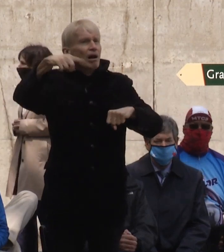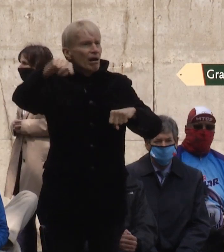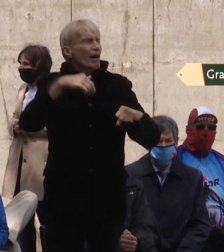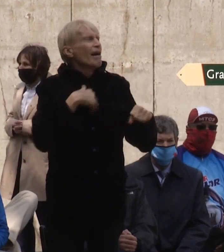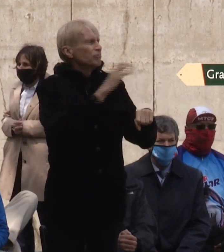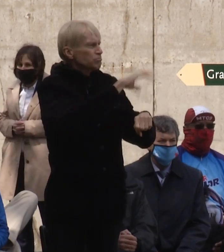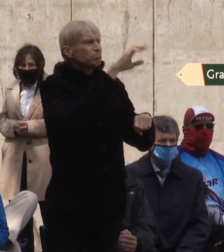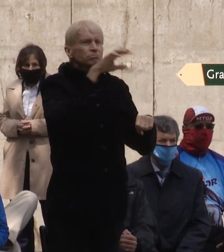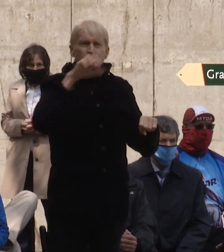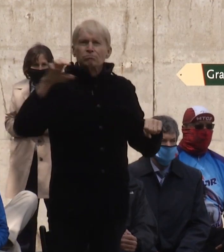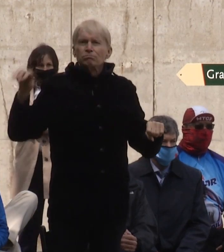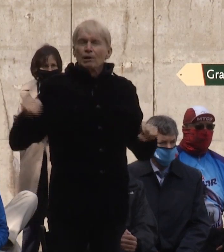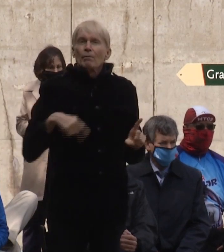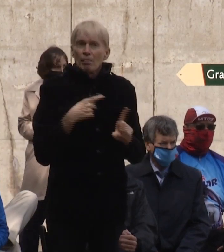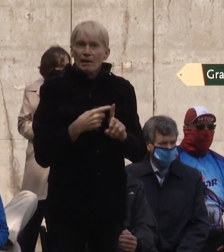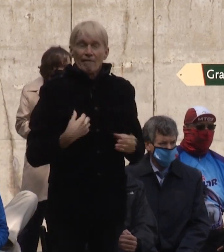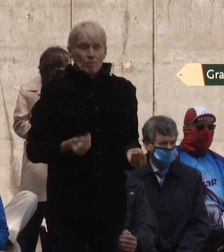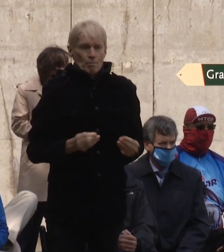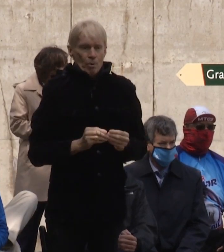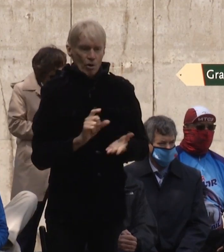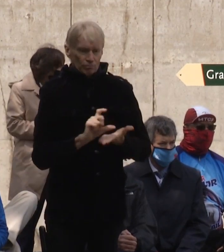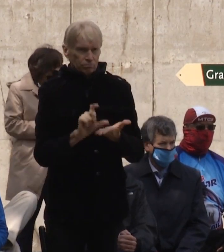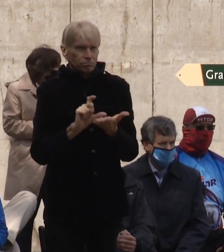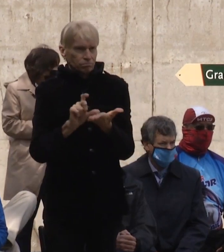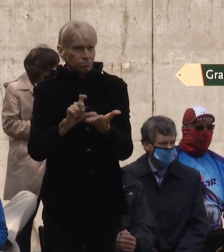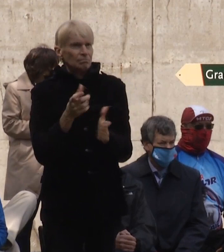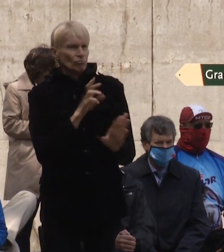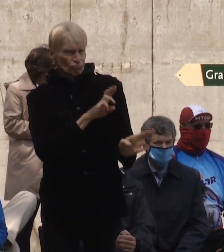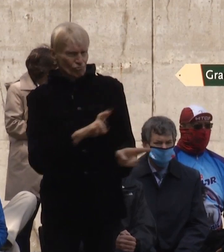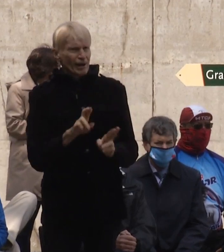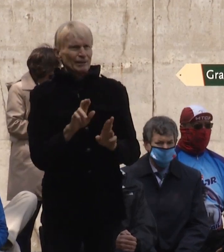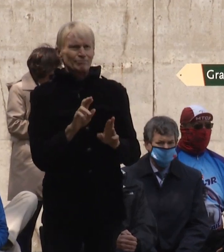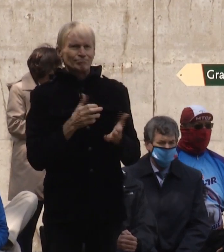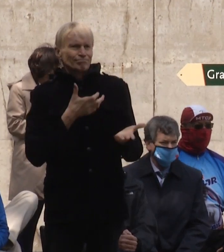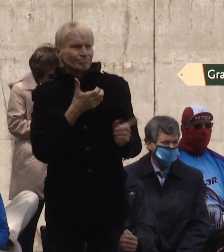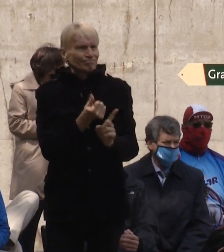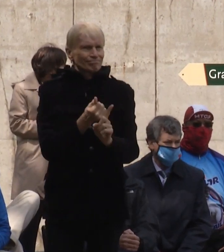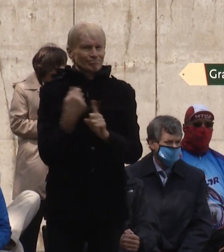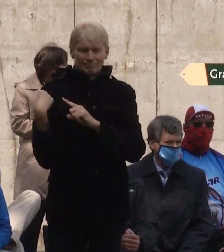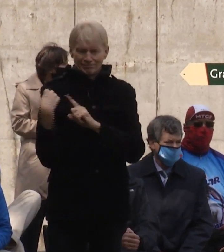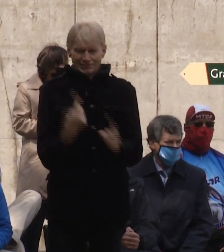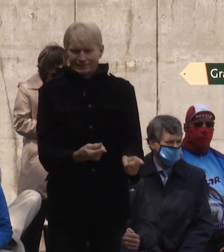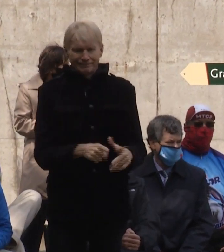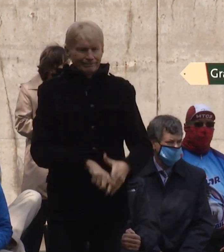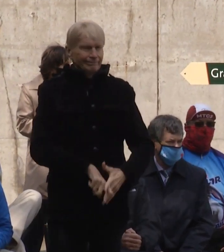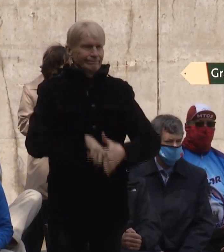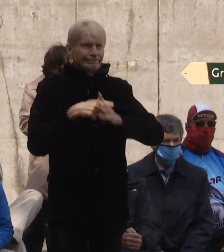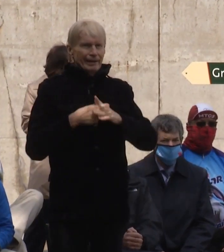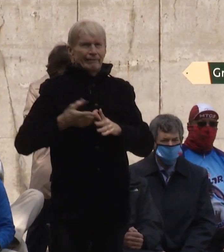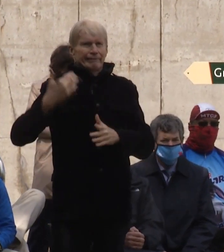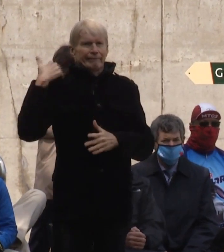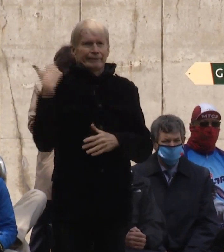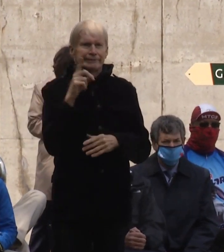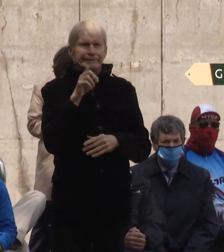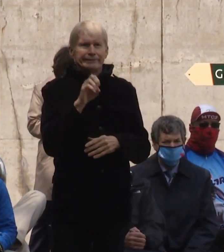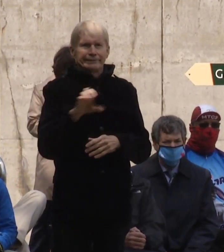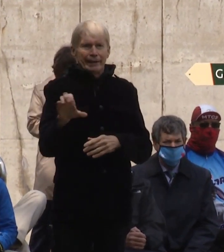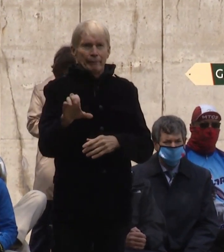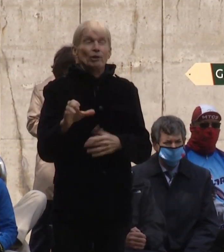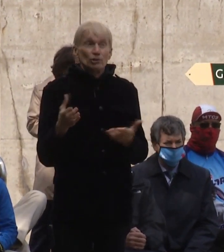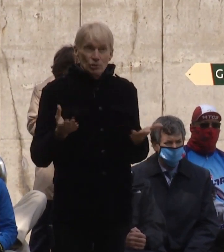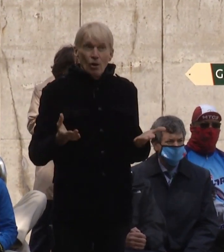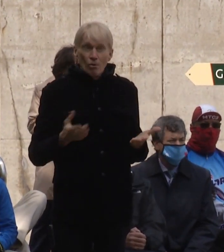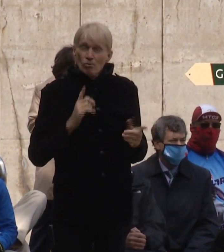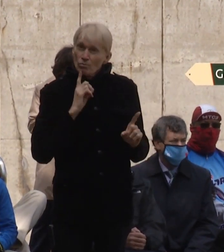more vaccine. We've had the most vaccine that we've had since we began vaccinating people back in December. So it's